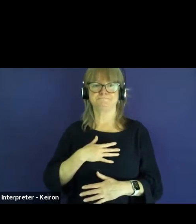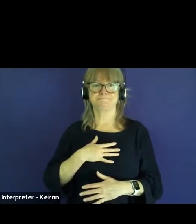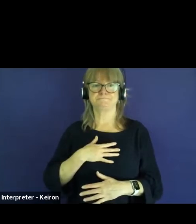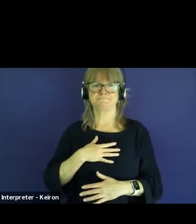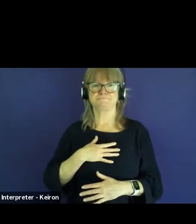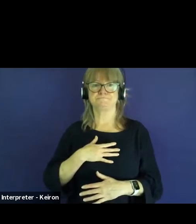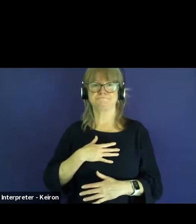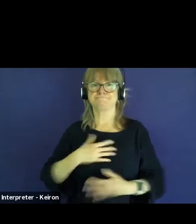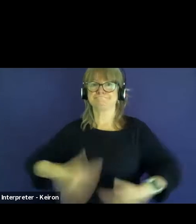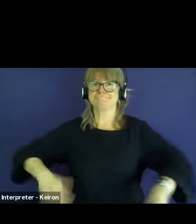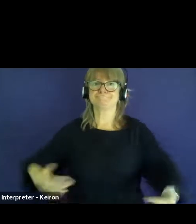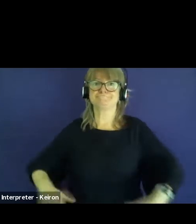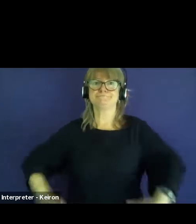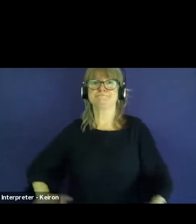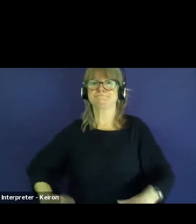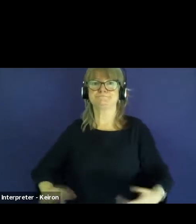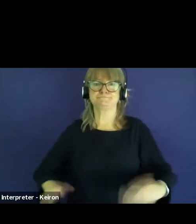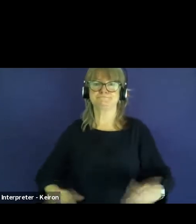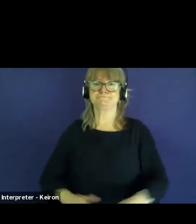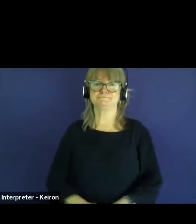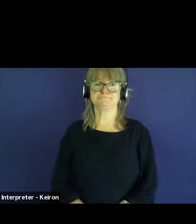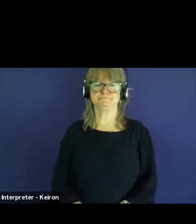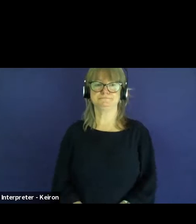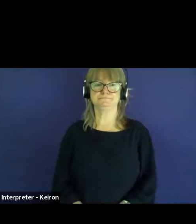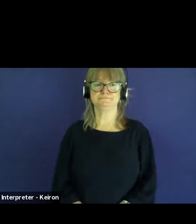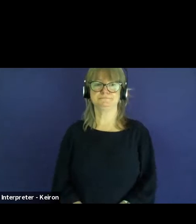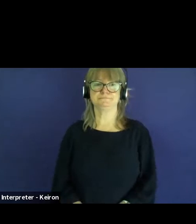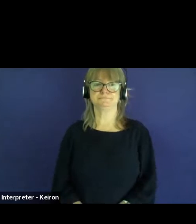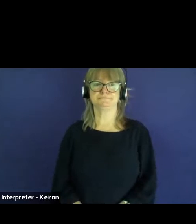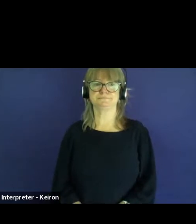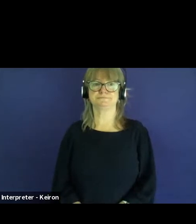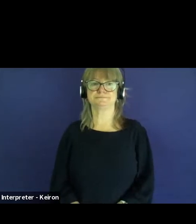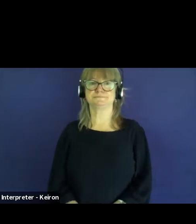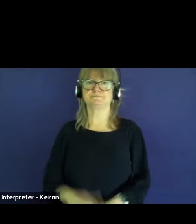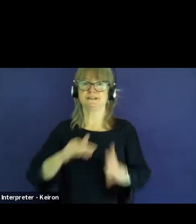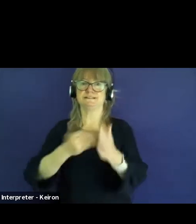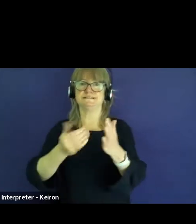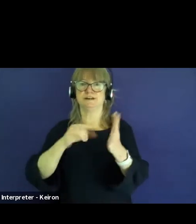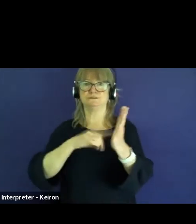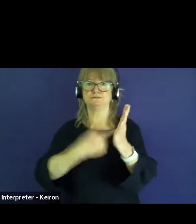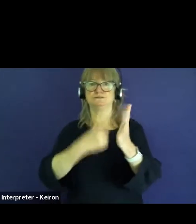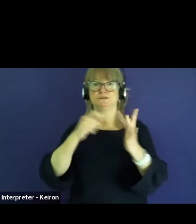here. Shaking those arms out if we have to. We're gonna target these triceps now.